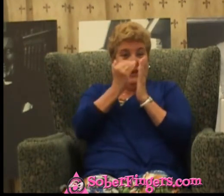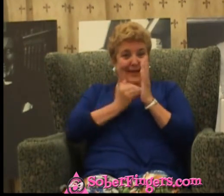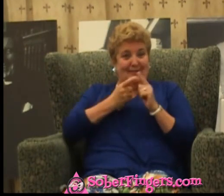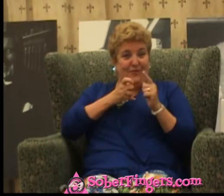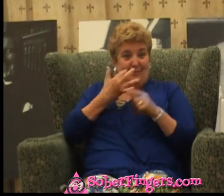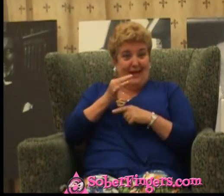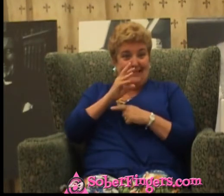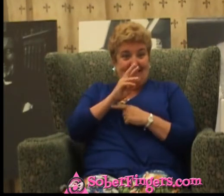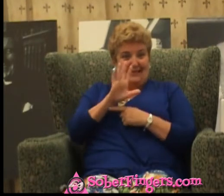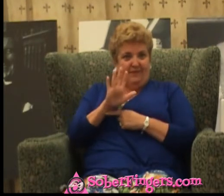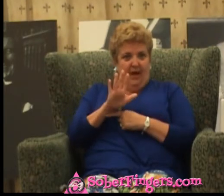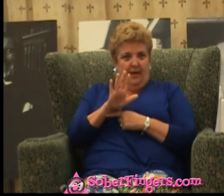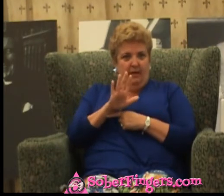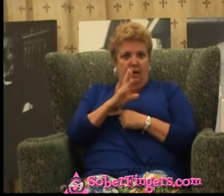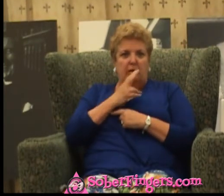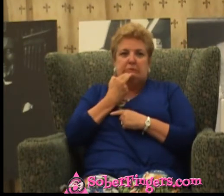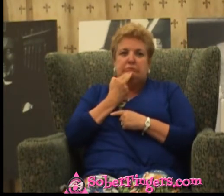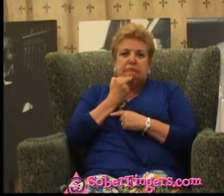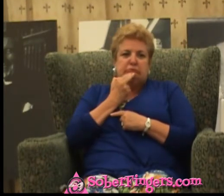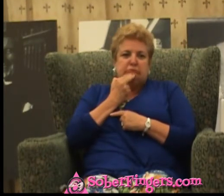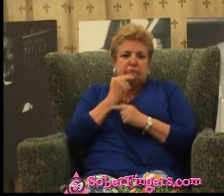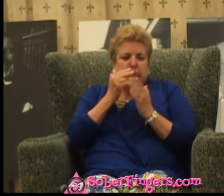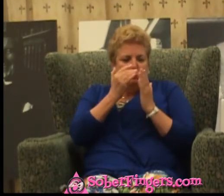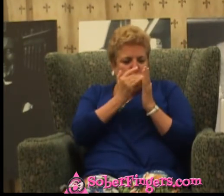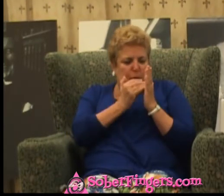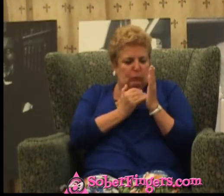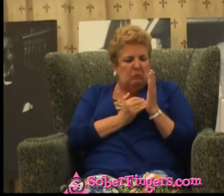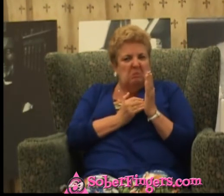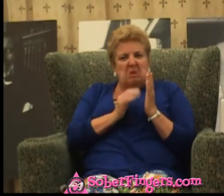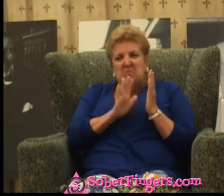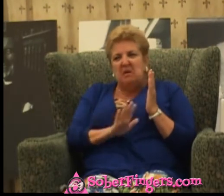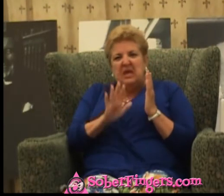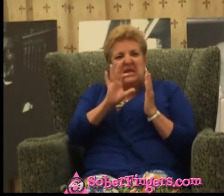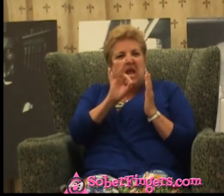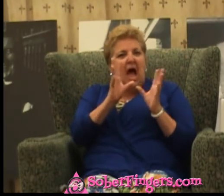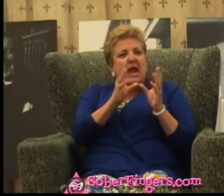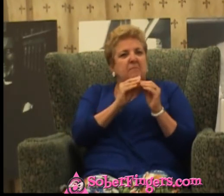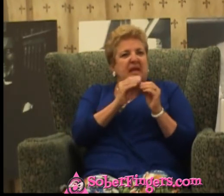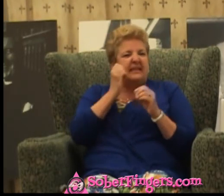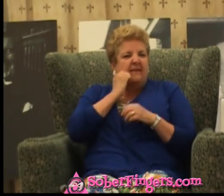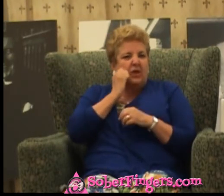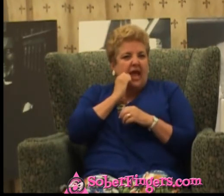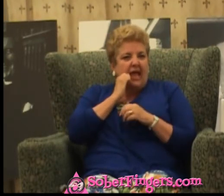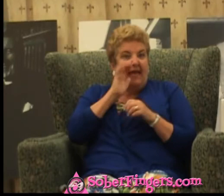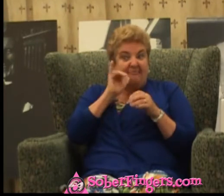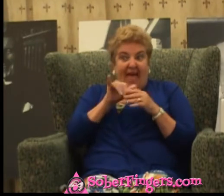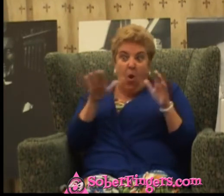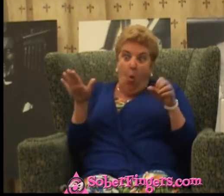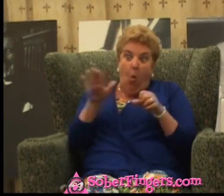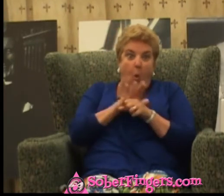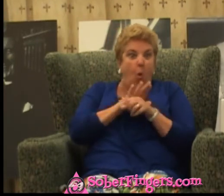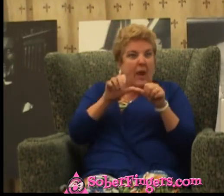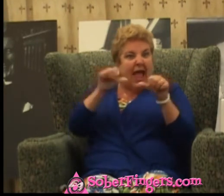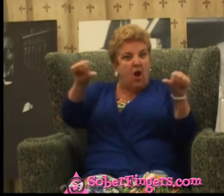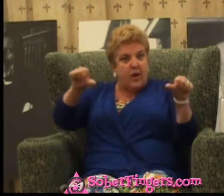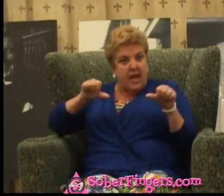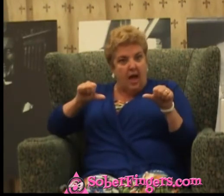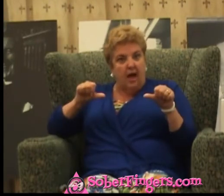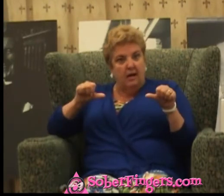telling you, it's really tiny. There's probably about 9 meetings a day in that whole area. So